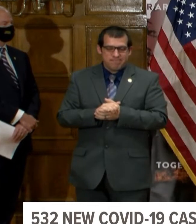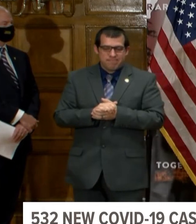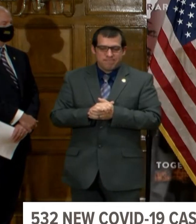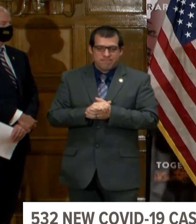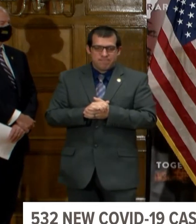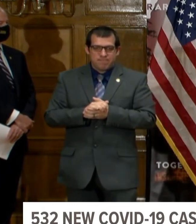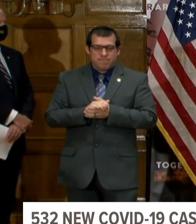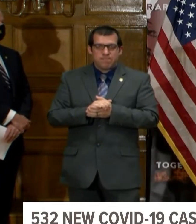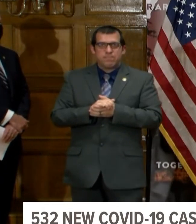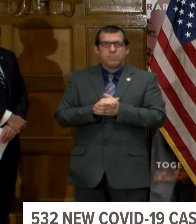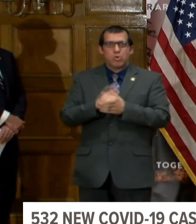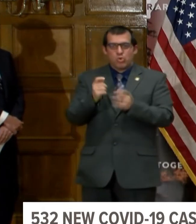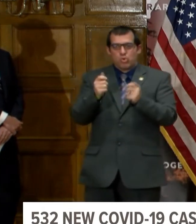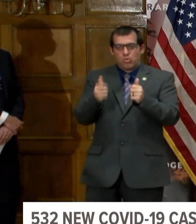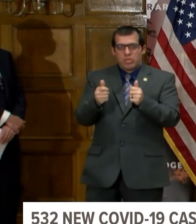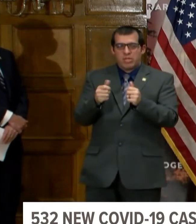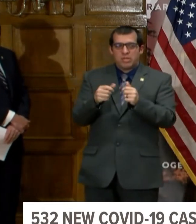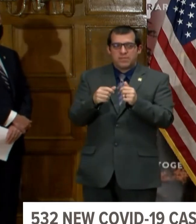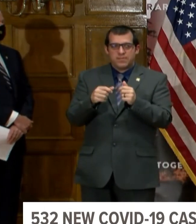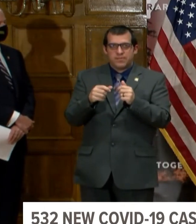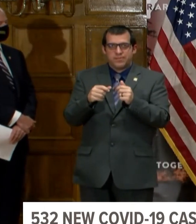And I just wanted to share a quick card.